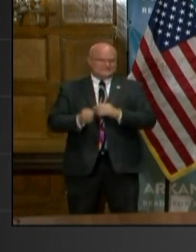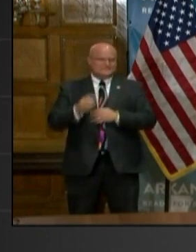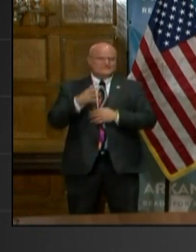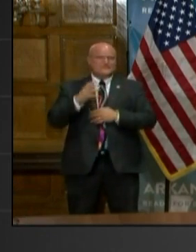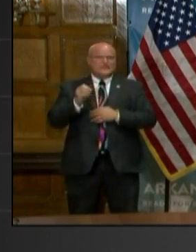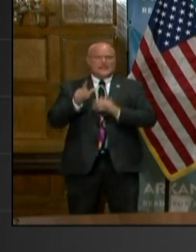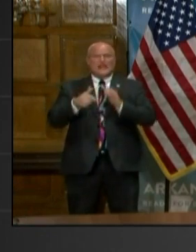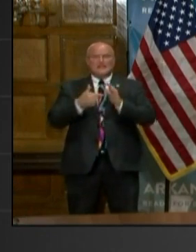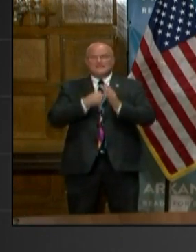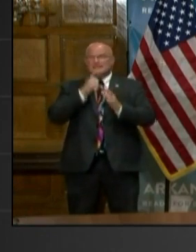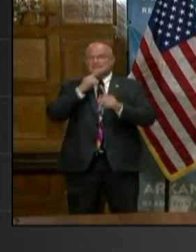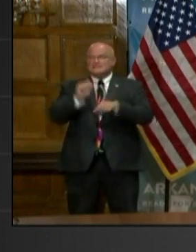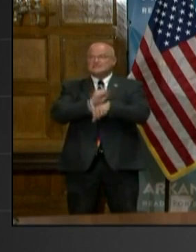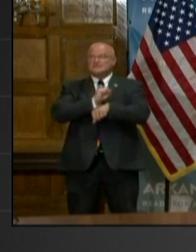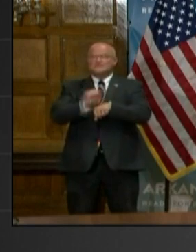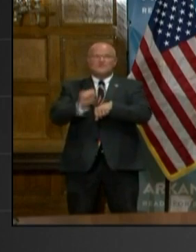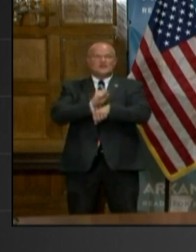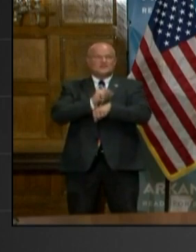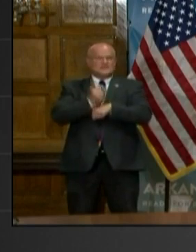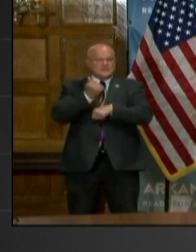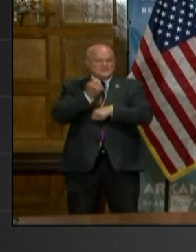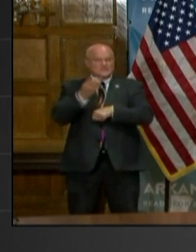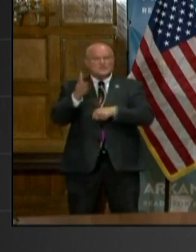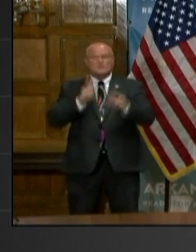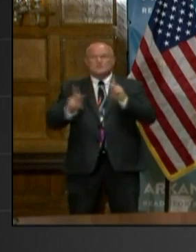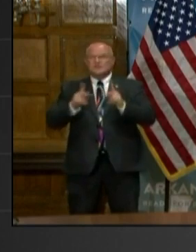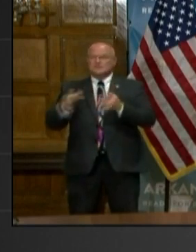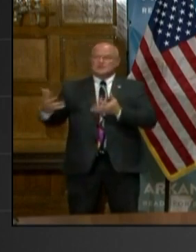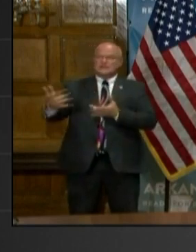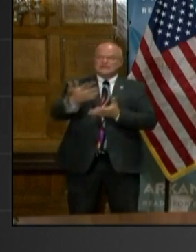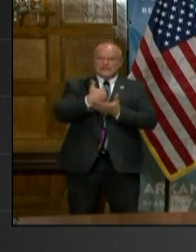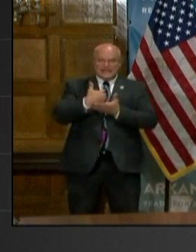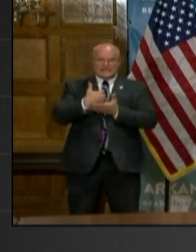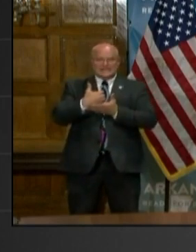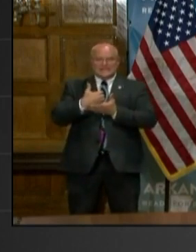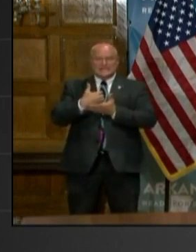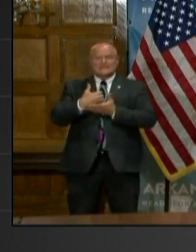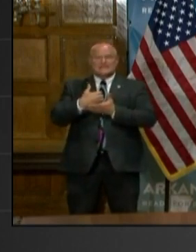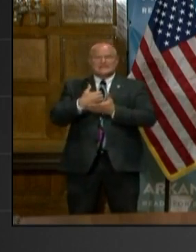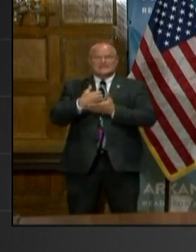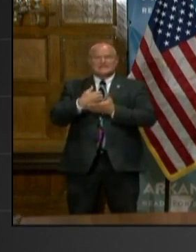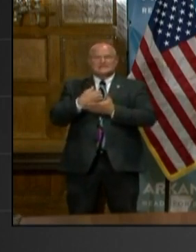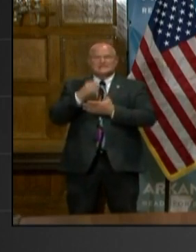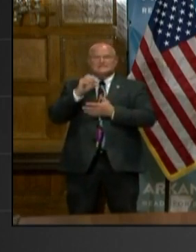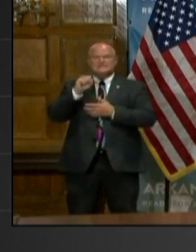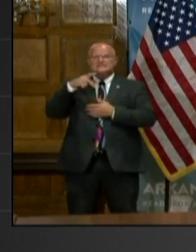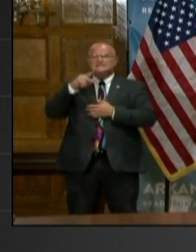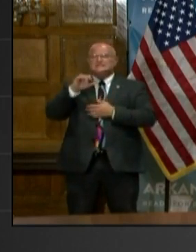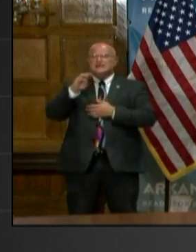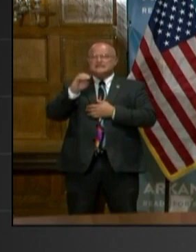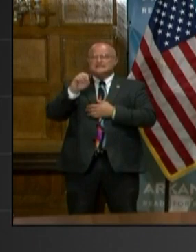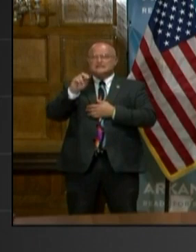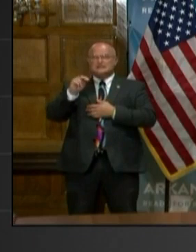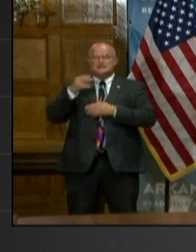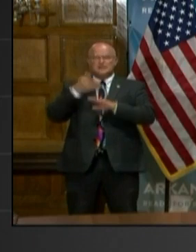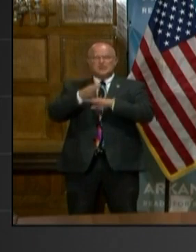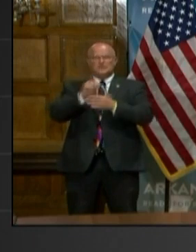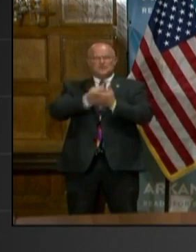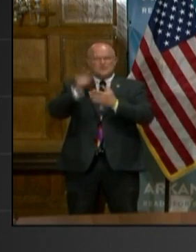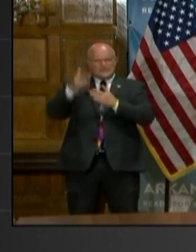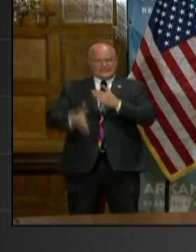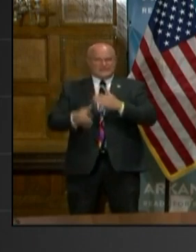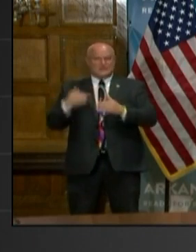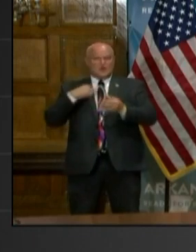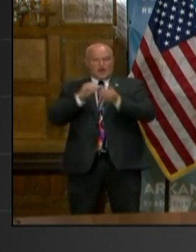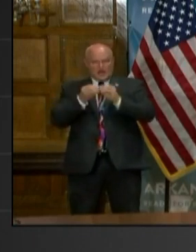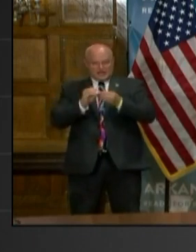And this is just a function of fewer people collecting specimens over the holiday weekend, and so